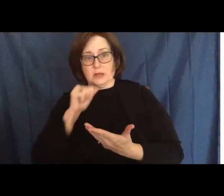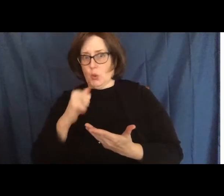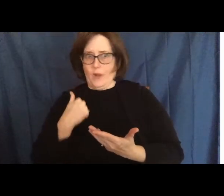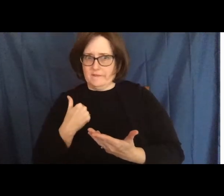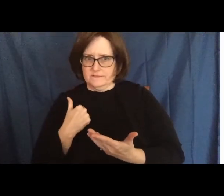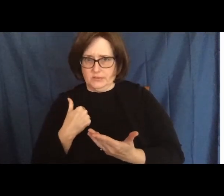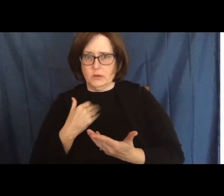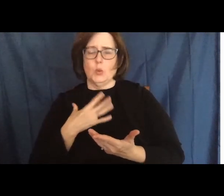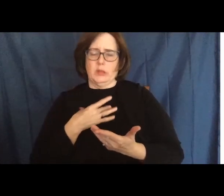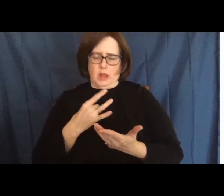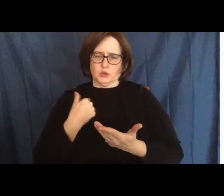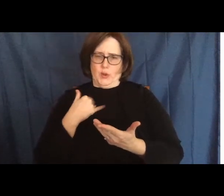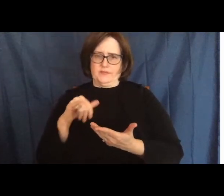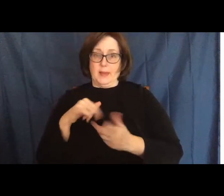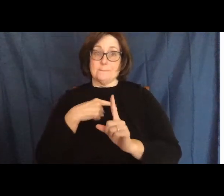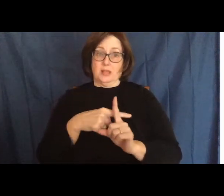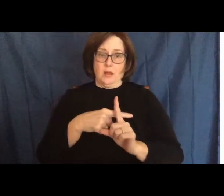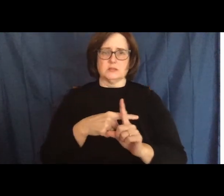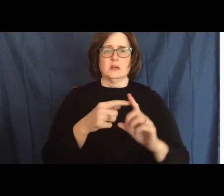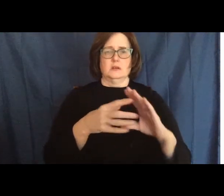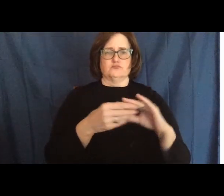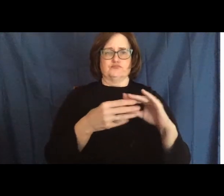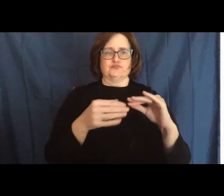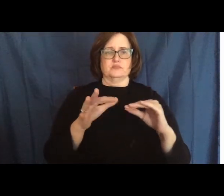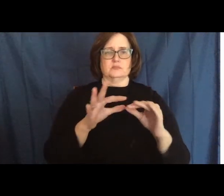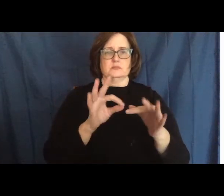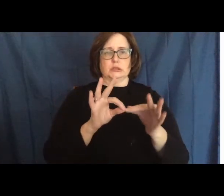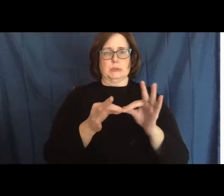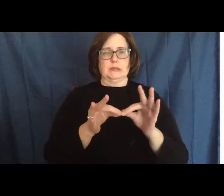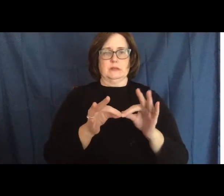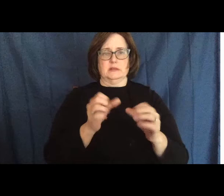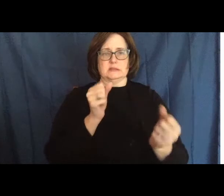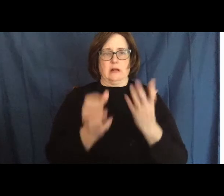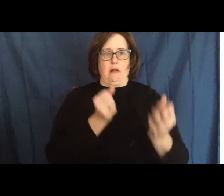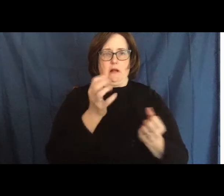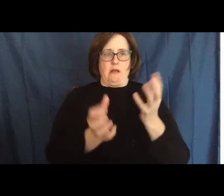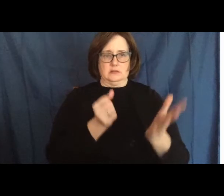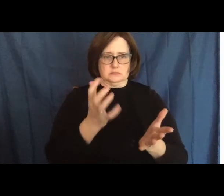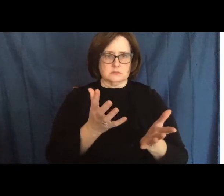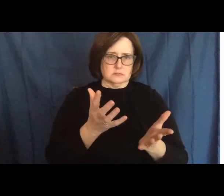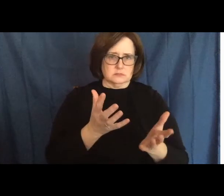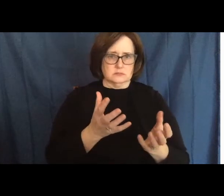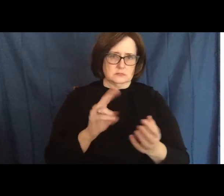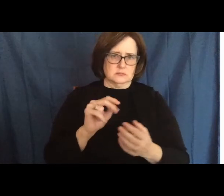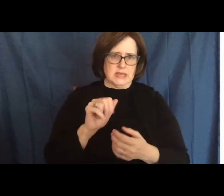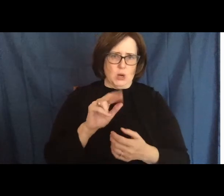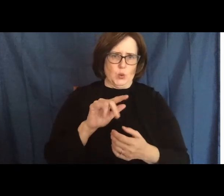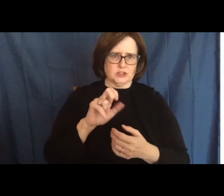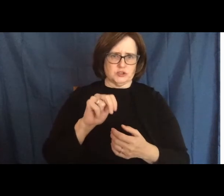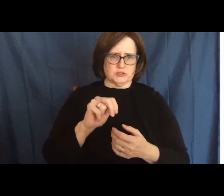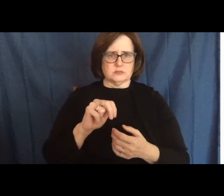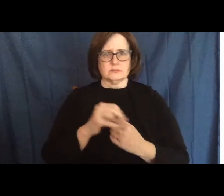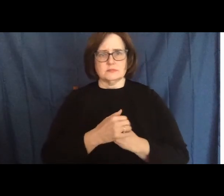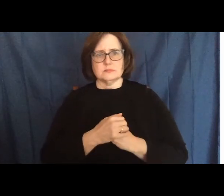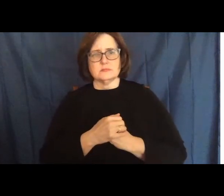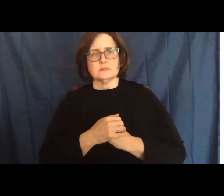format, as we have a wide community of children with hearing impairment with us here. So basically, these were the two ideas that I